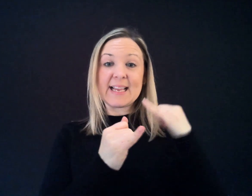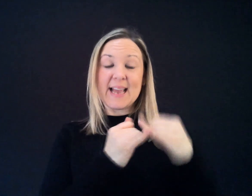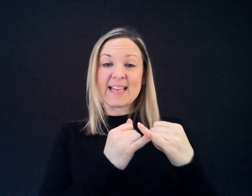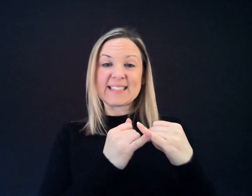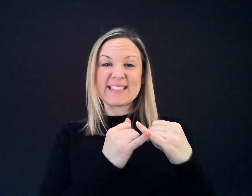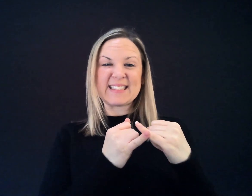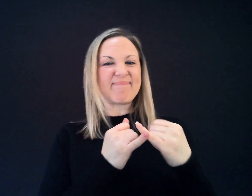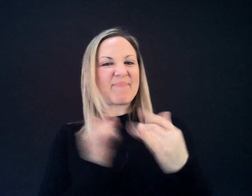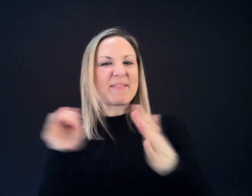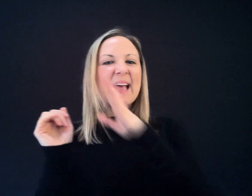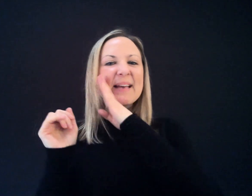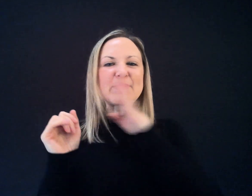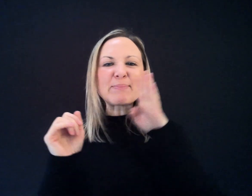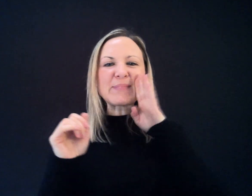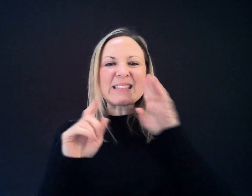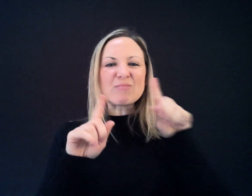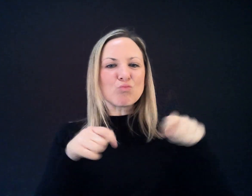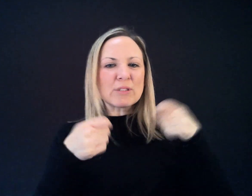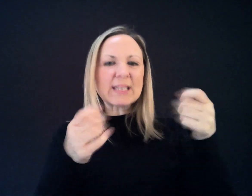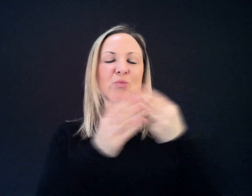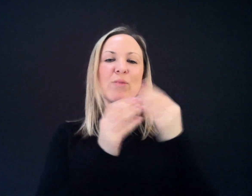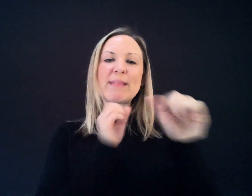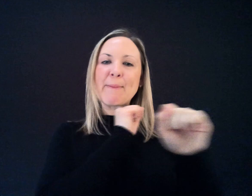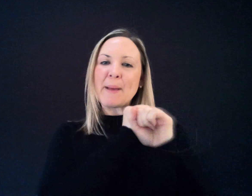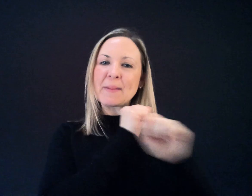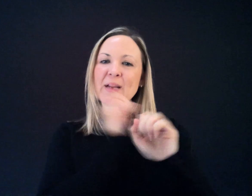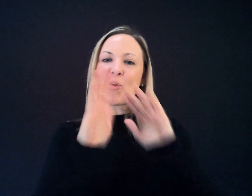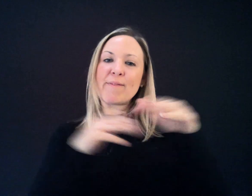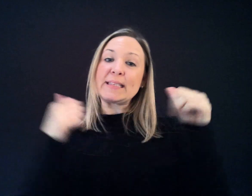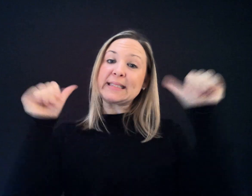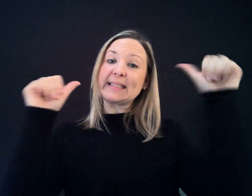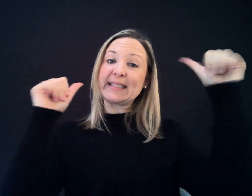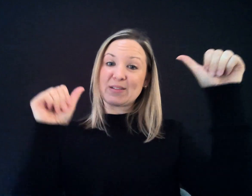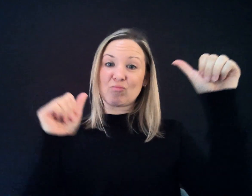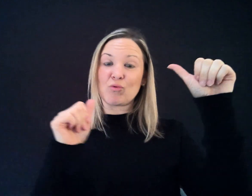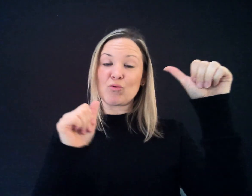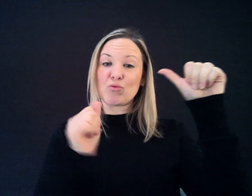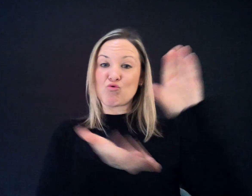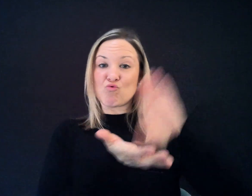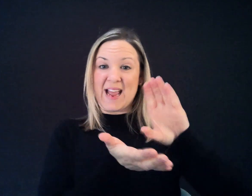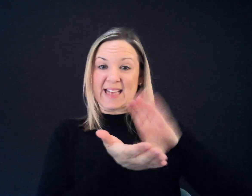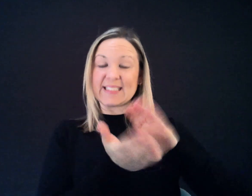mispresented in their publication of successful grants that a CDAH